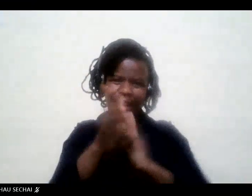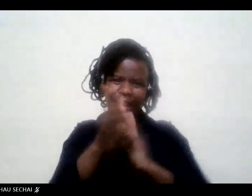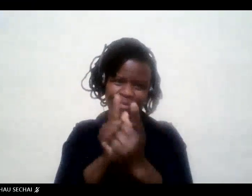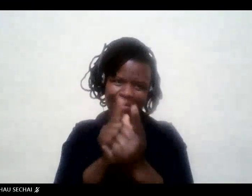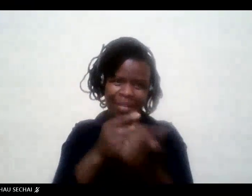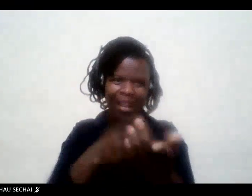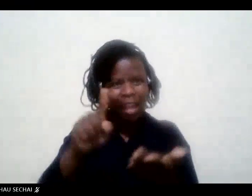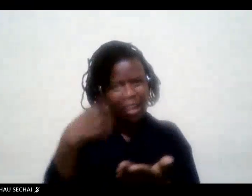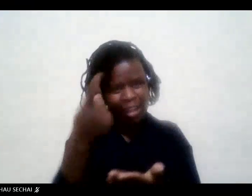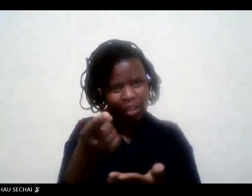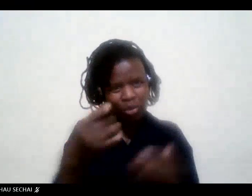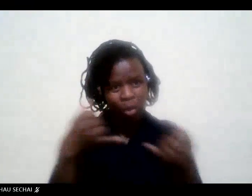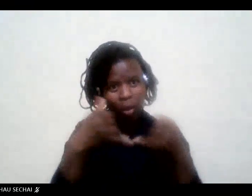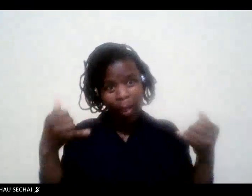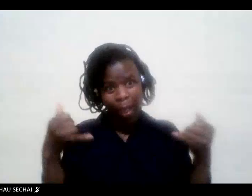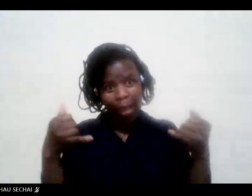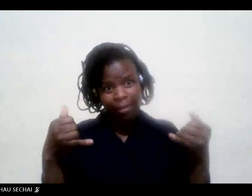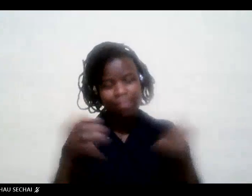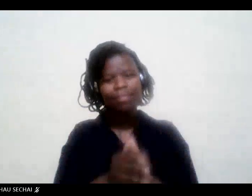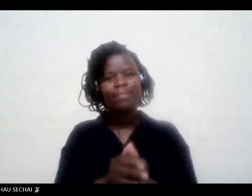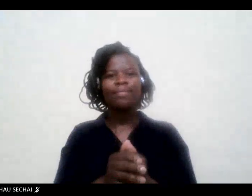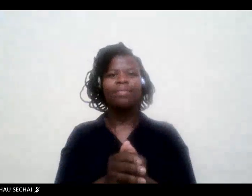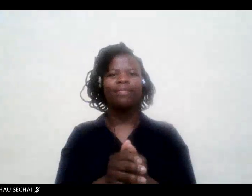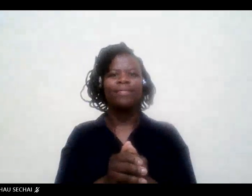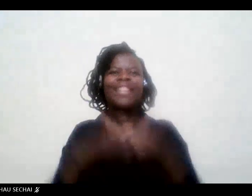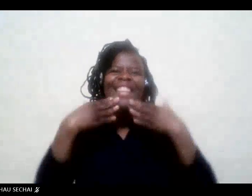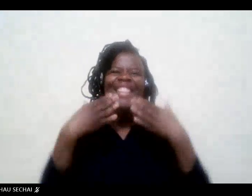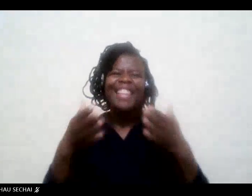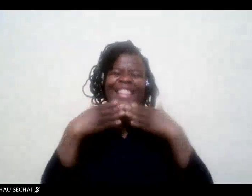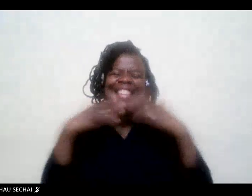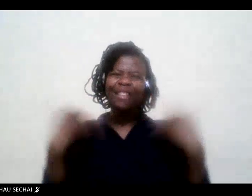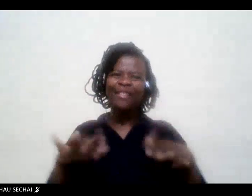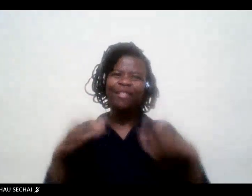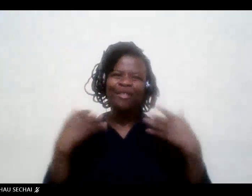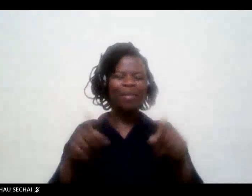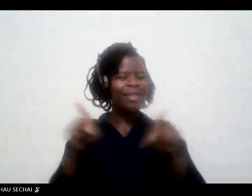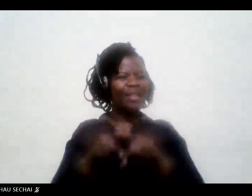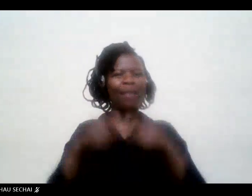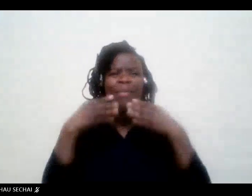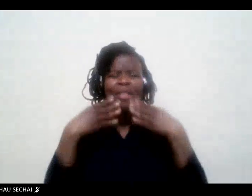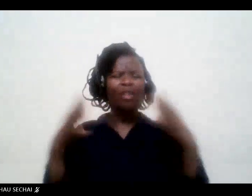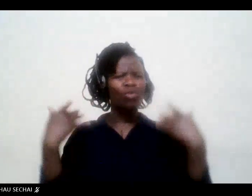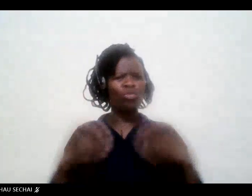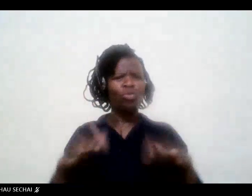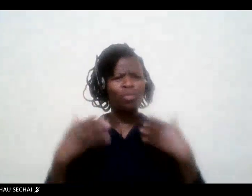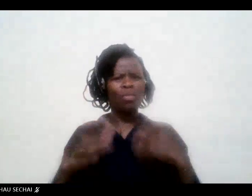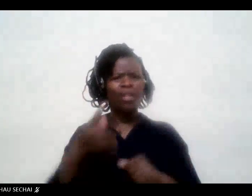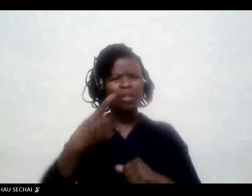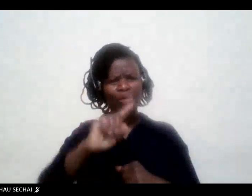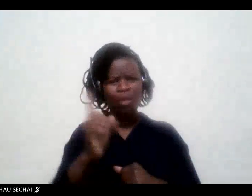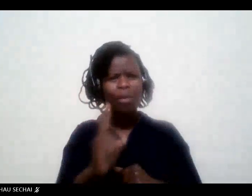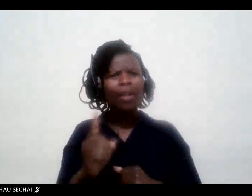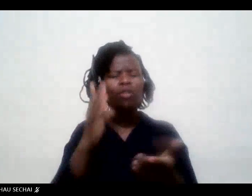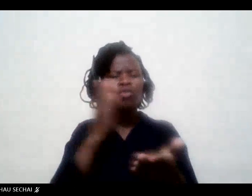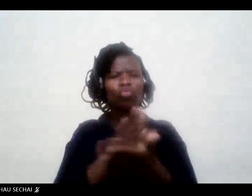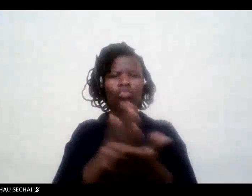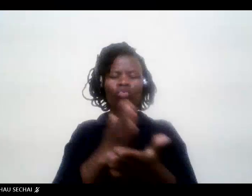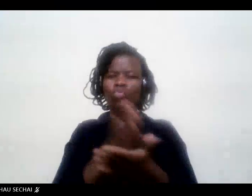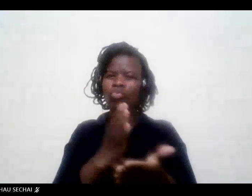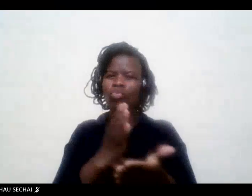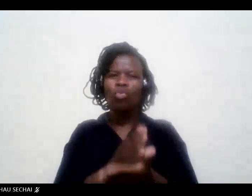online. Yeah, thank you so much, and thank you so much for the interaction. It's been